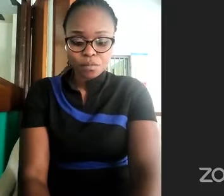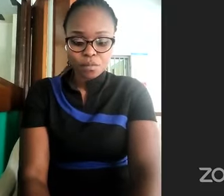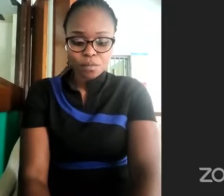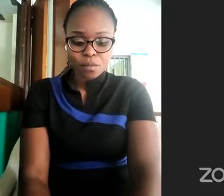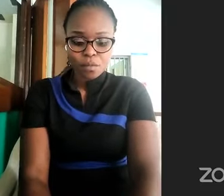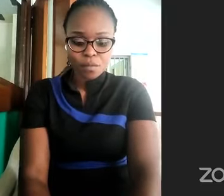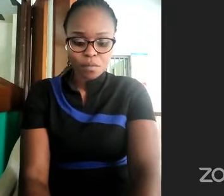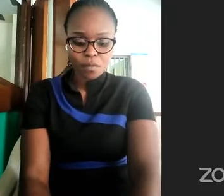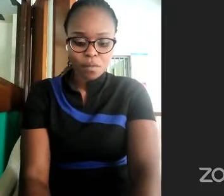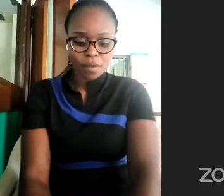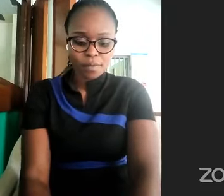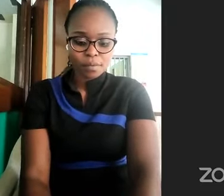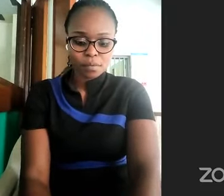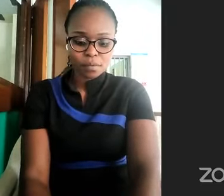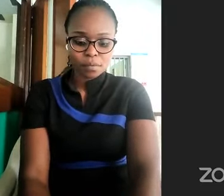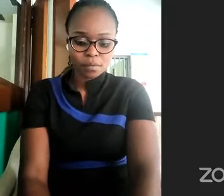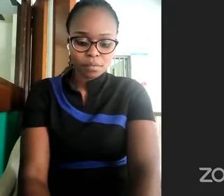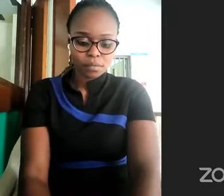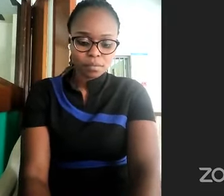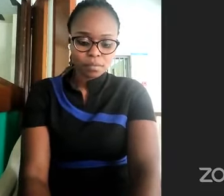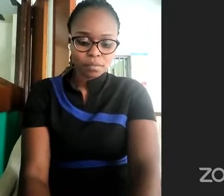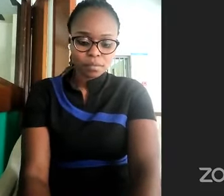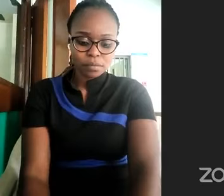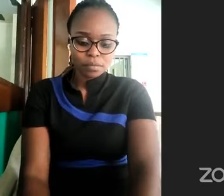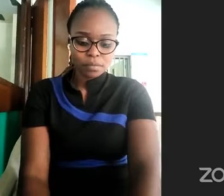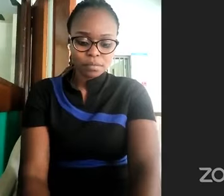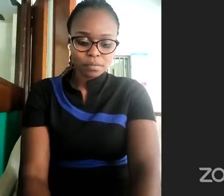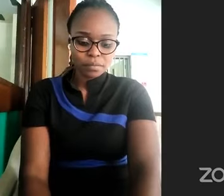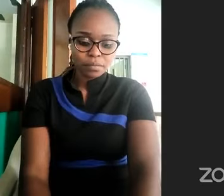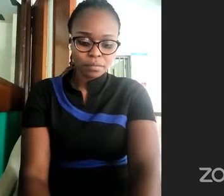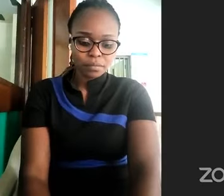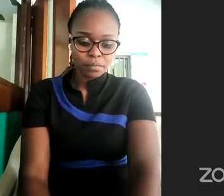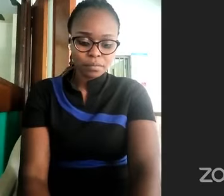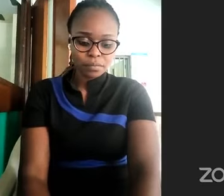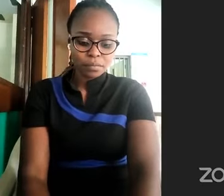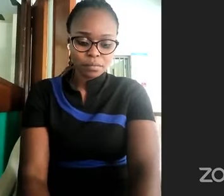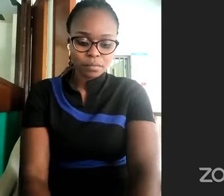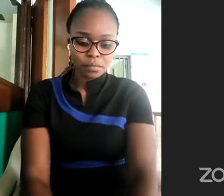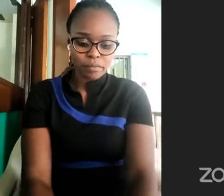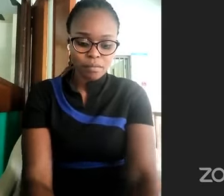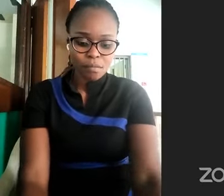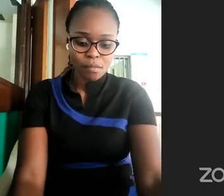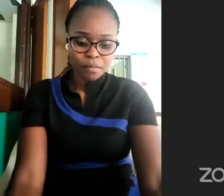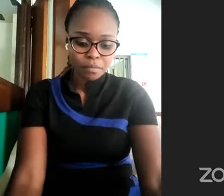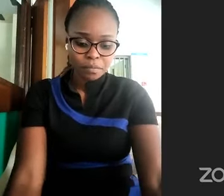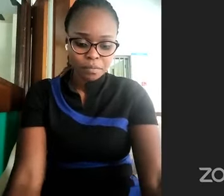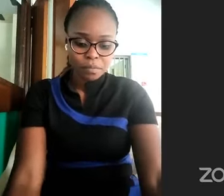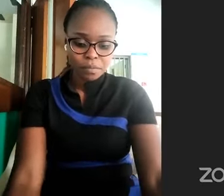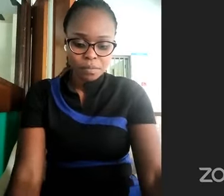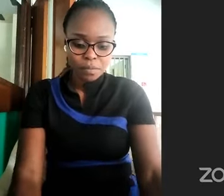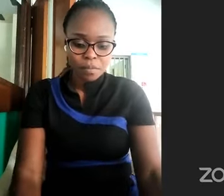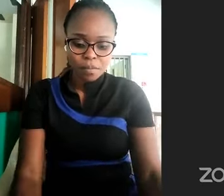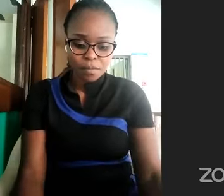organization in regards to curbing the corruption that we are trying to address as a family today. Yes, karibu sana